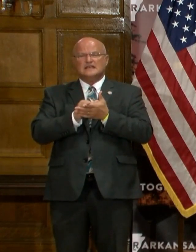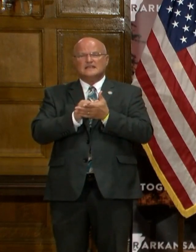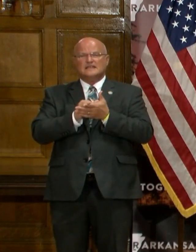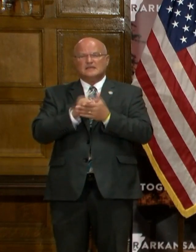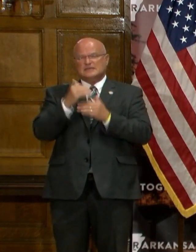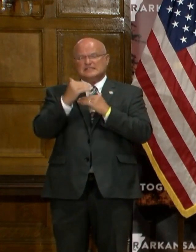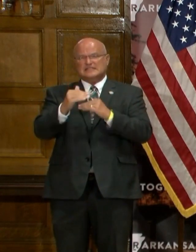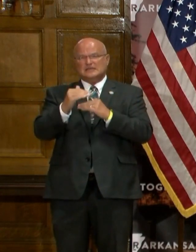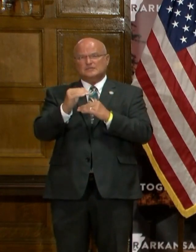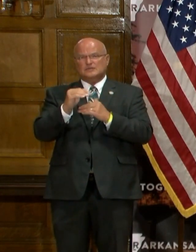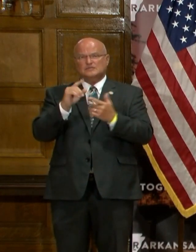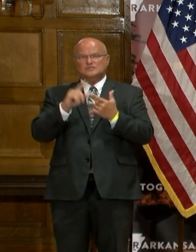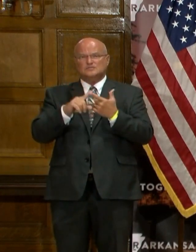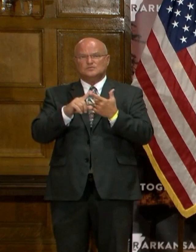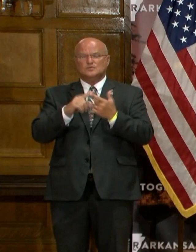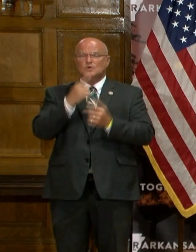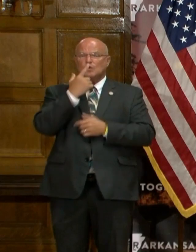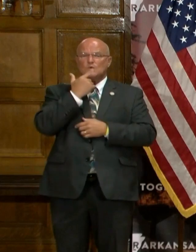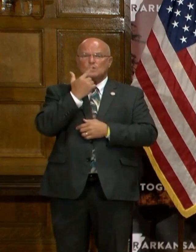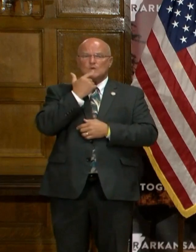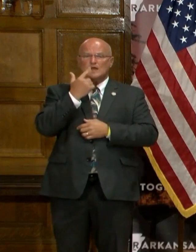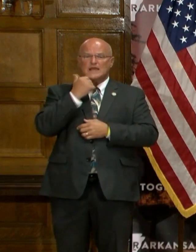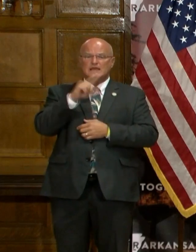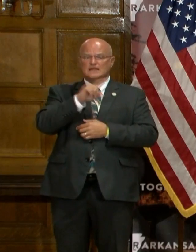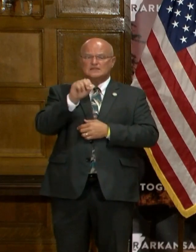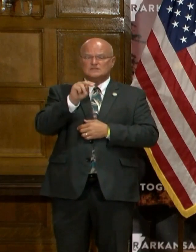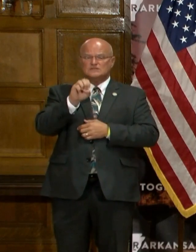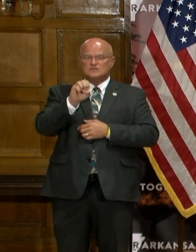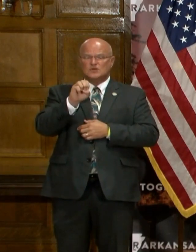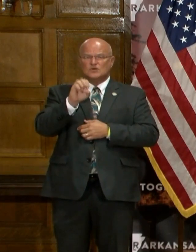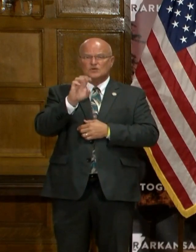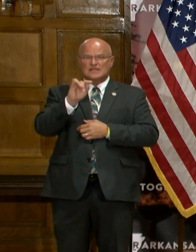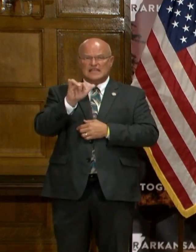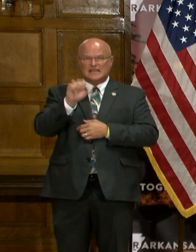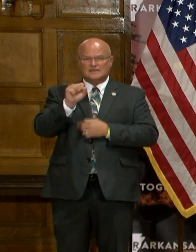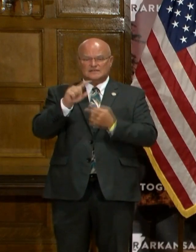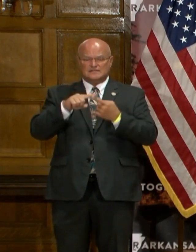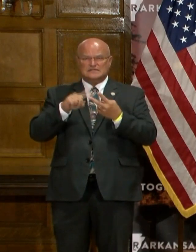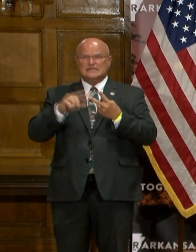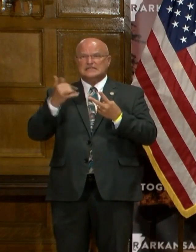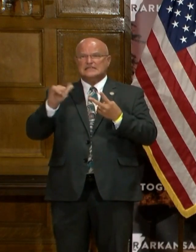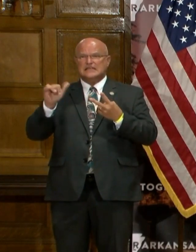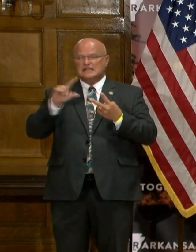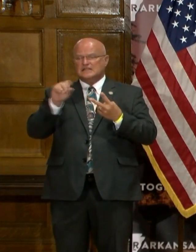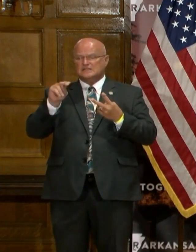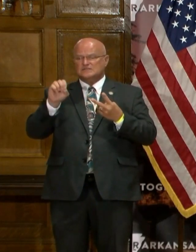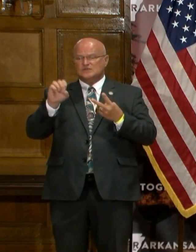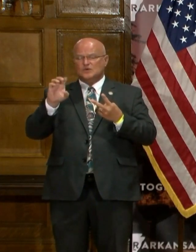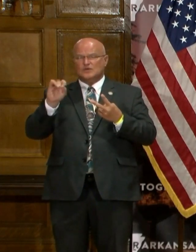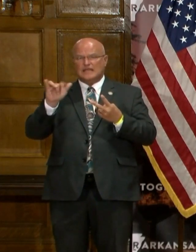be limited to red zone counties or yellow zone counties? Is that something you're looking at?